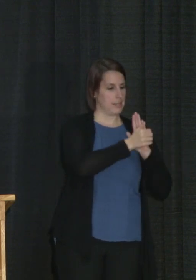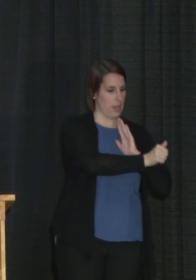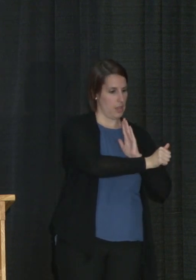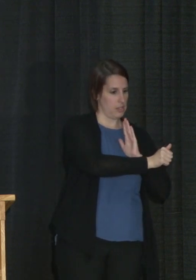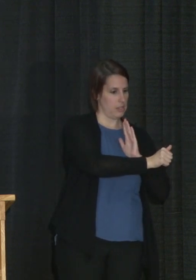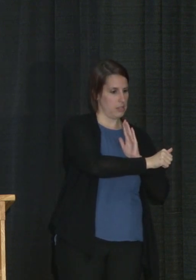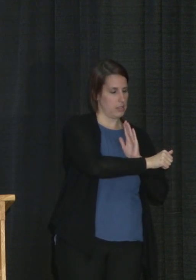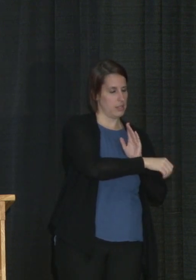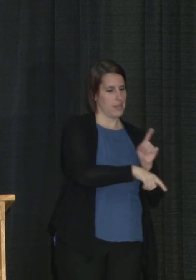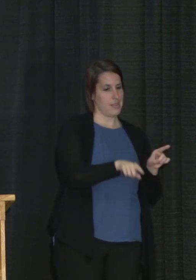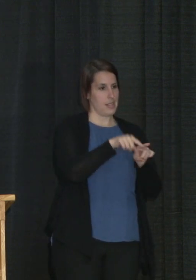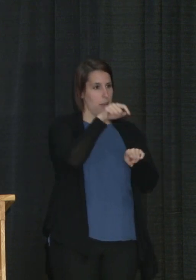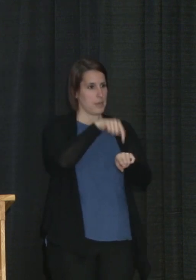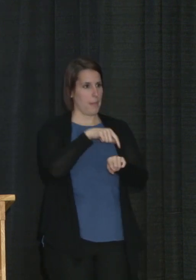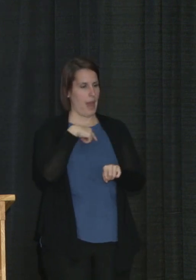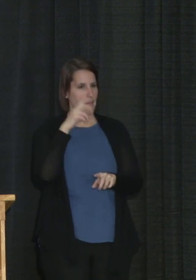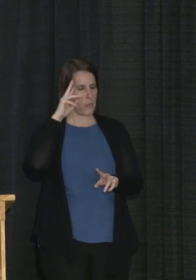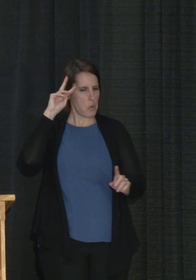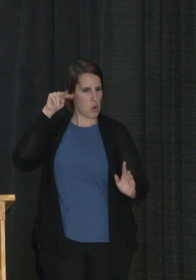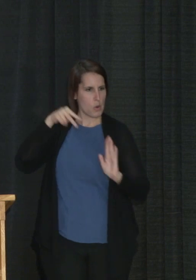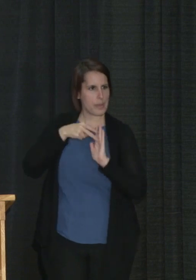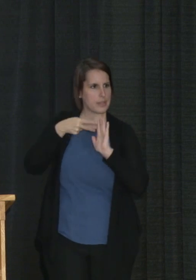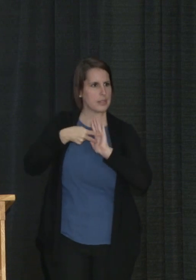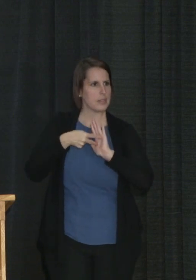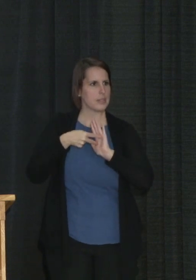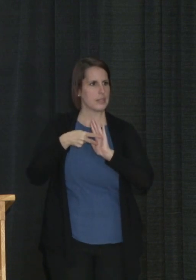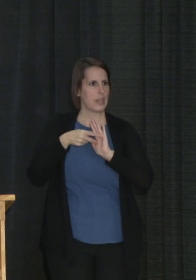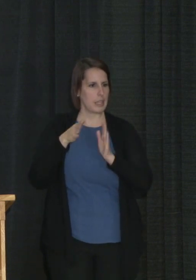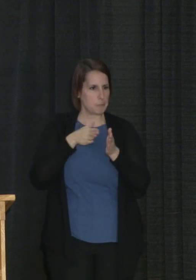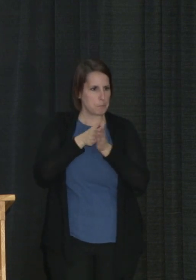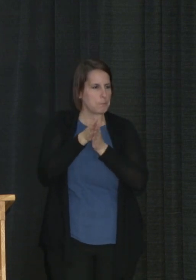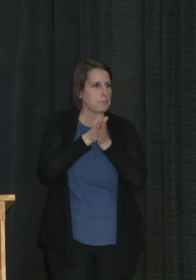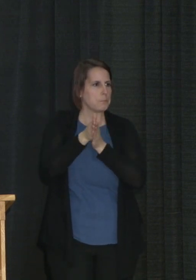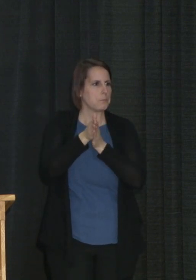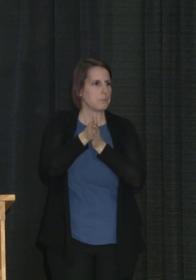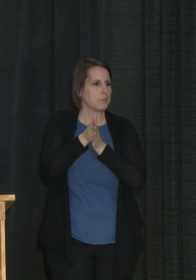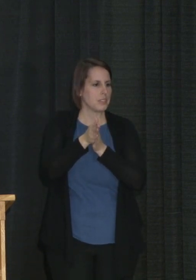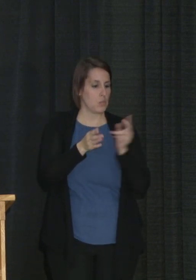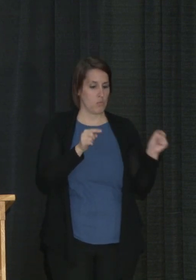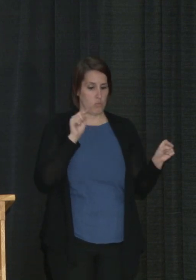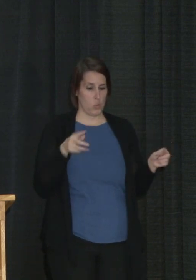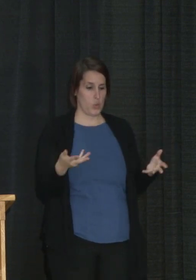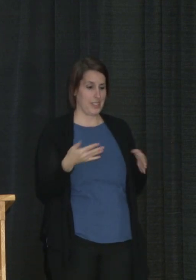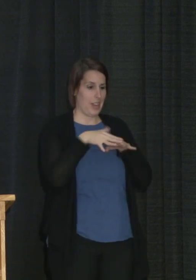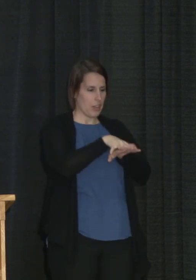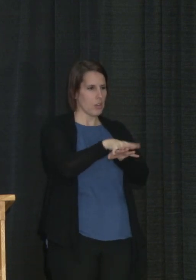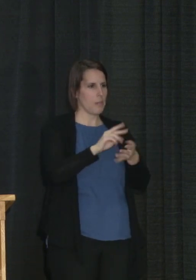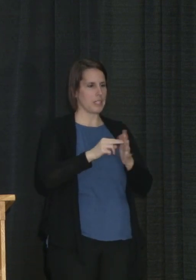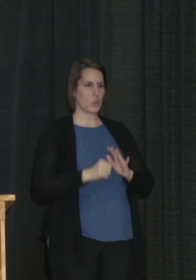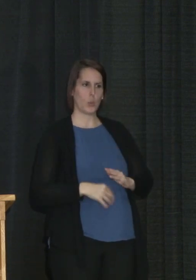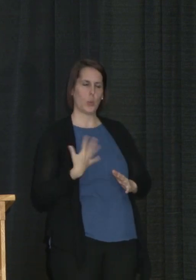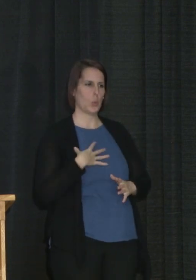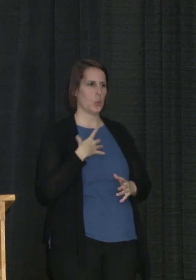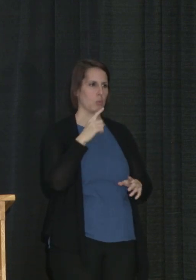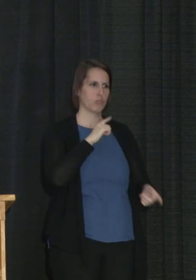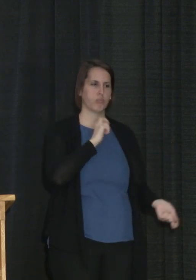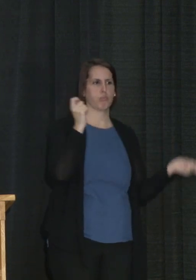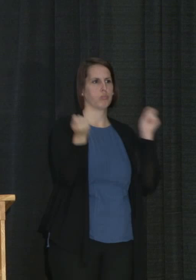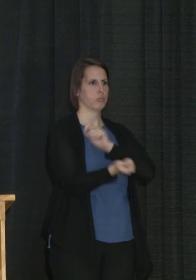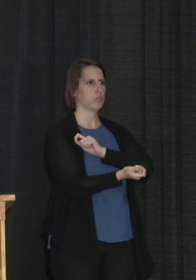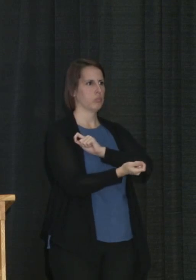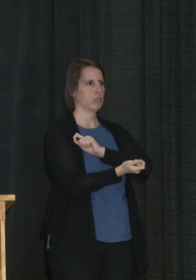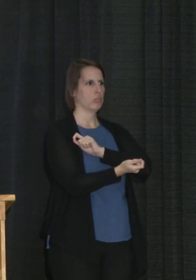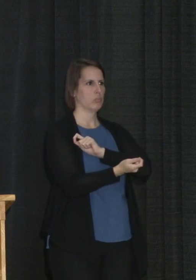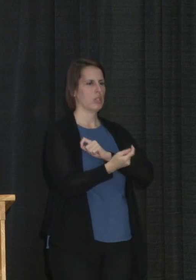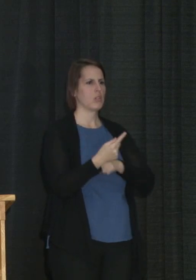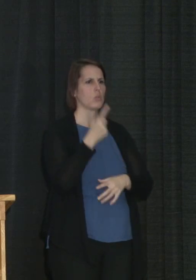and determination, something transformative happens. Together, they create a powerful force for positive